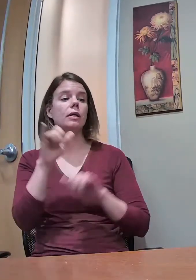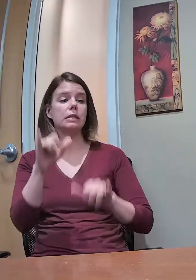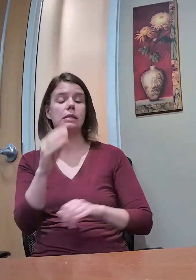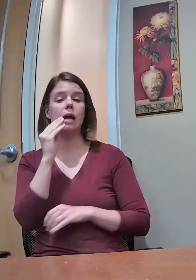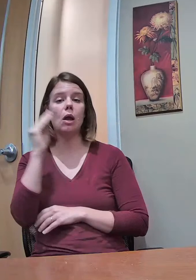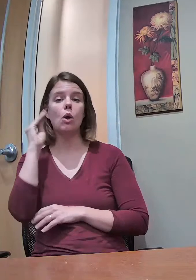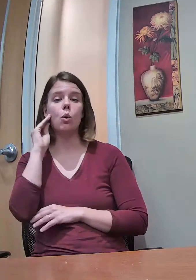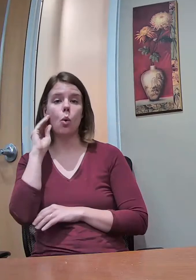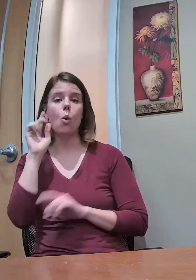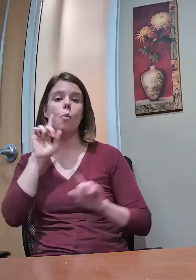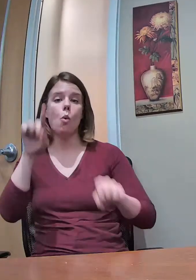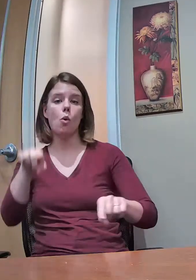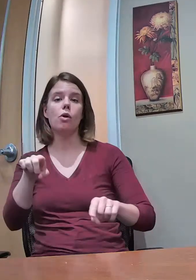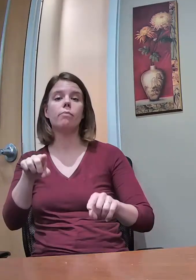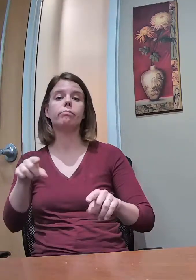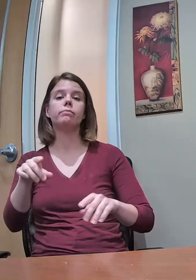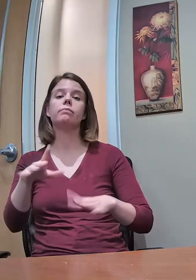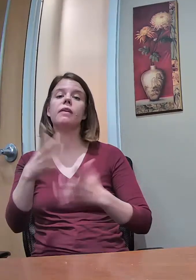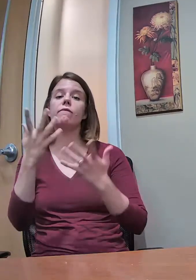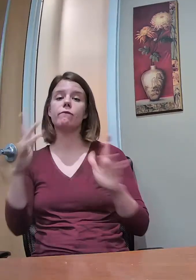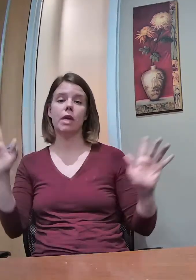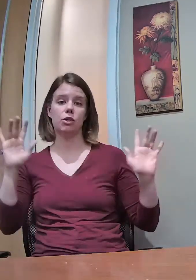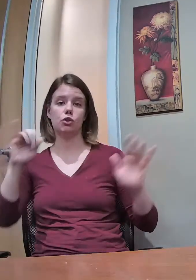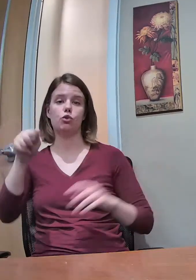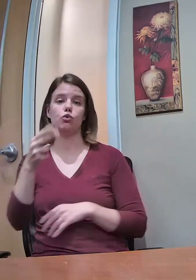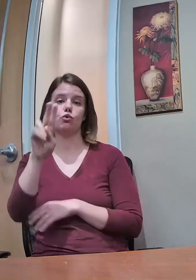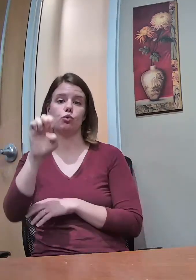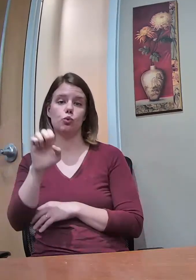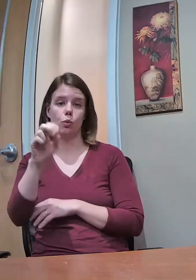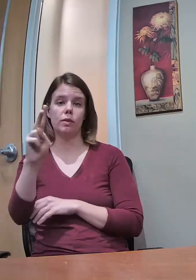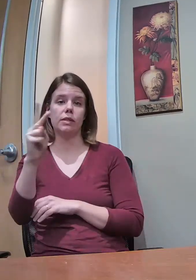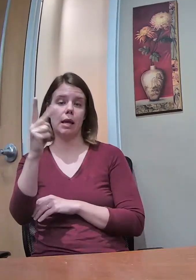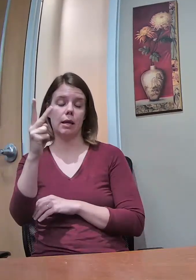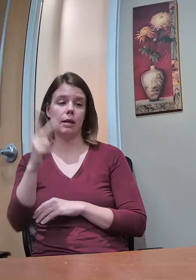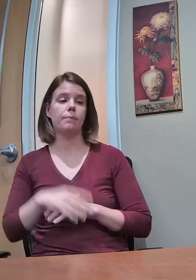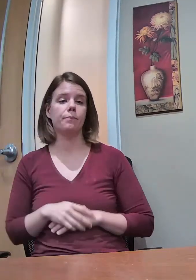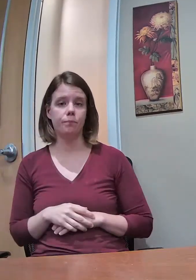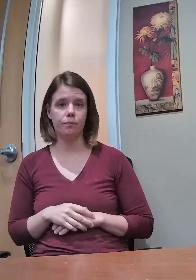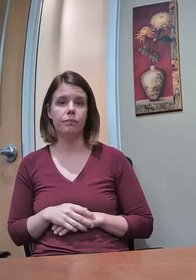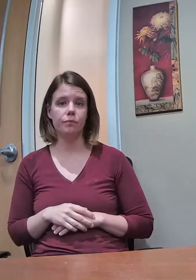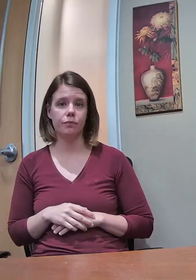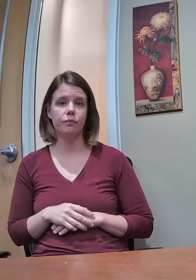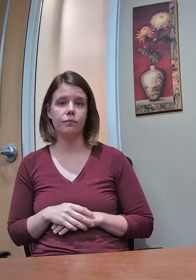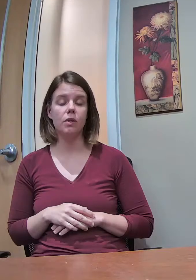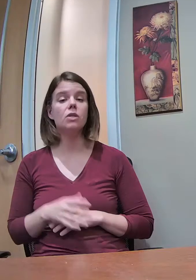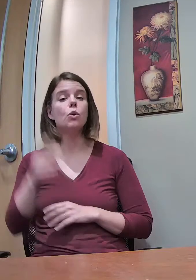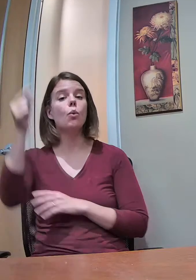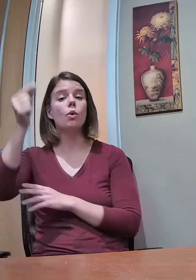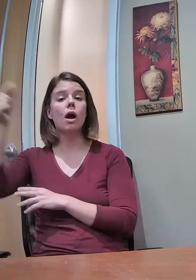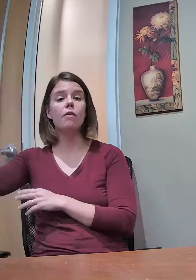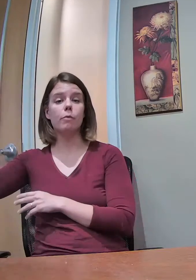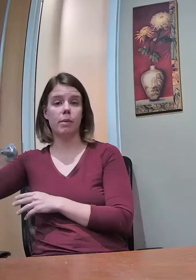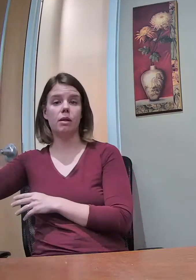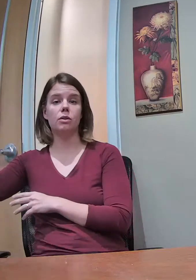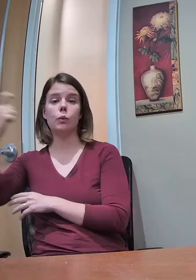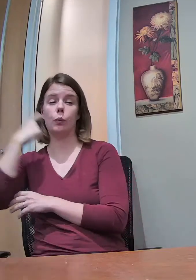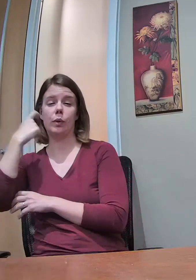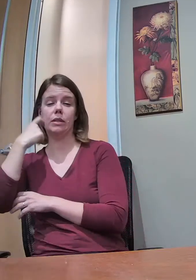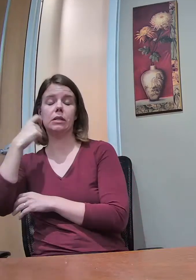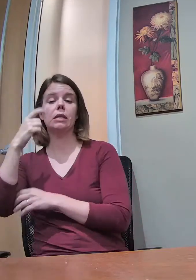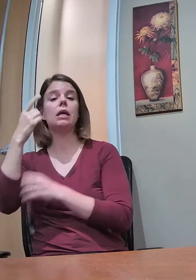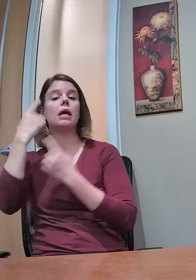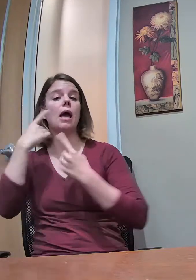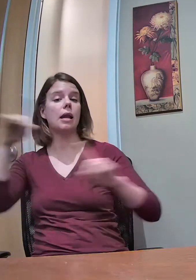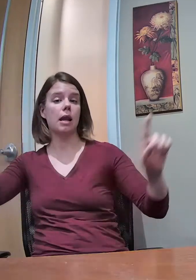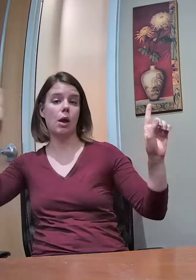and based on current trends and key health indicators, including the provincial vaccination rate, the government announced on June